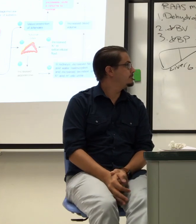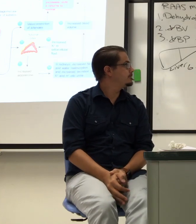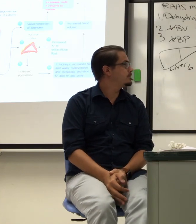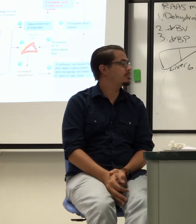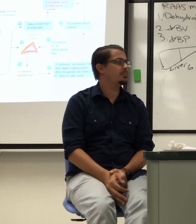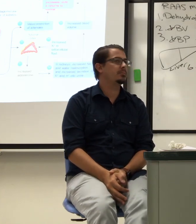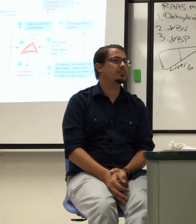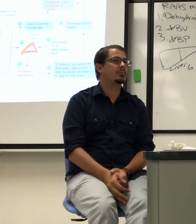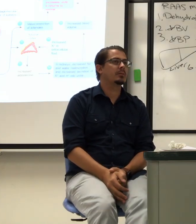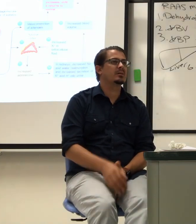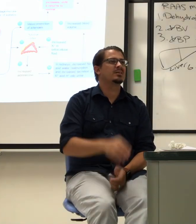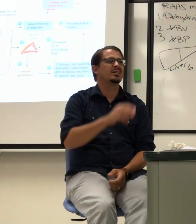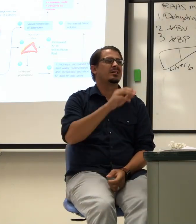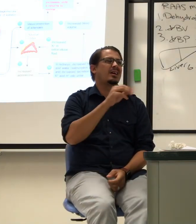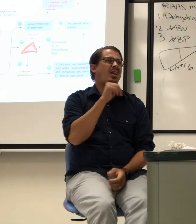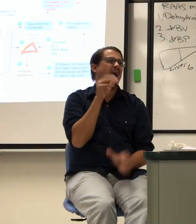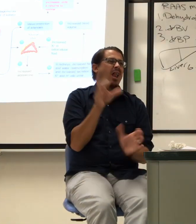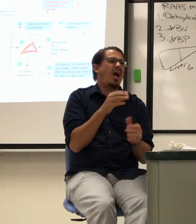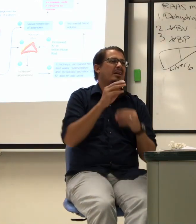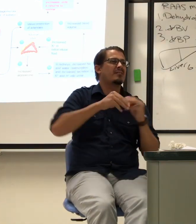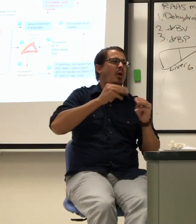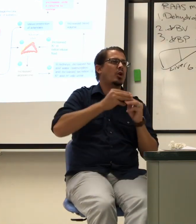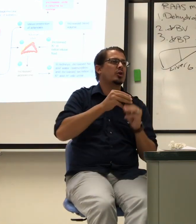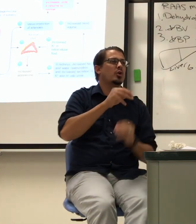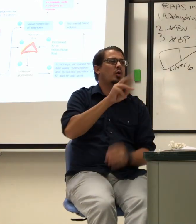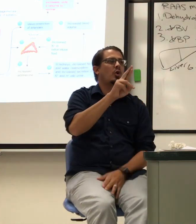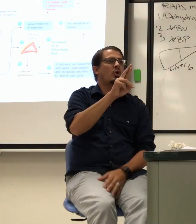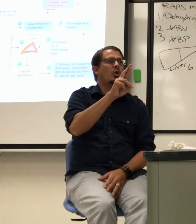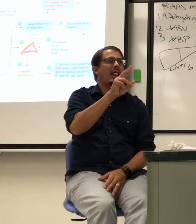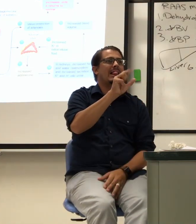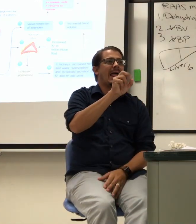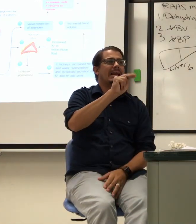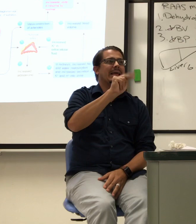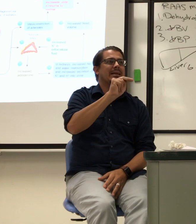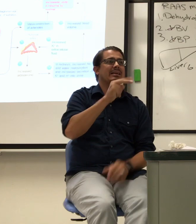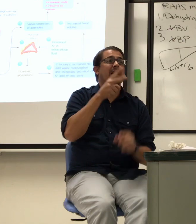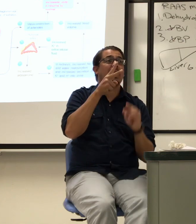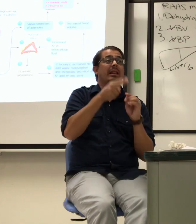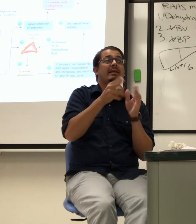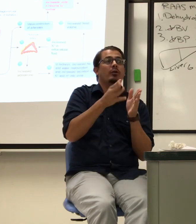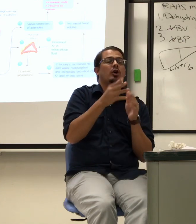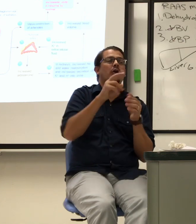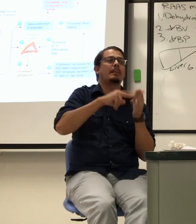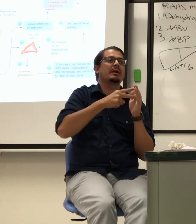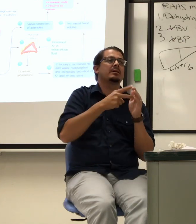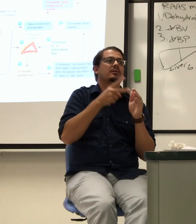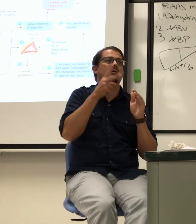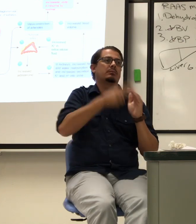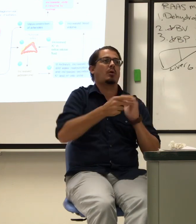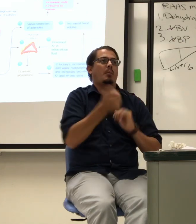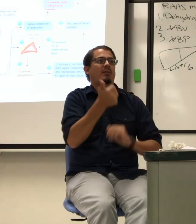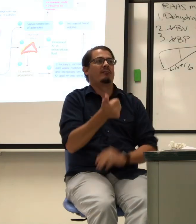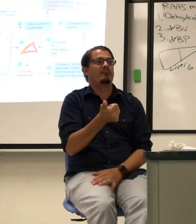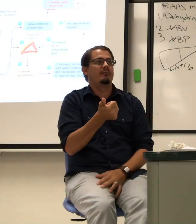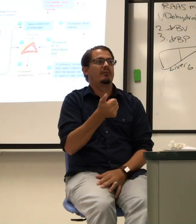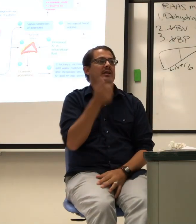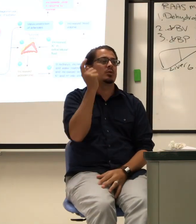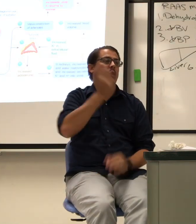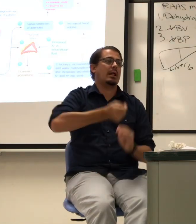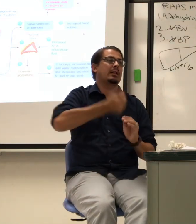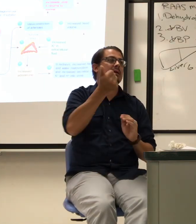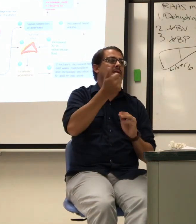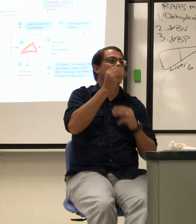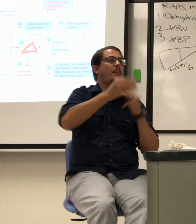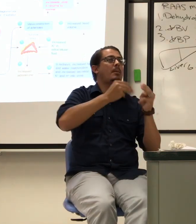It's an inactive molecule. Renin is a cleaver. So I'm going to put the word cleaves. It's going to cleave it